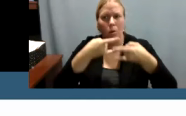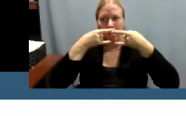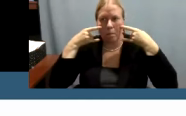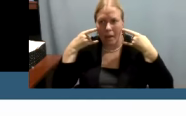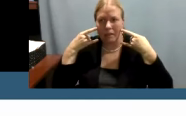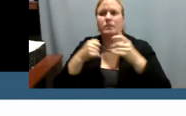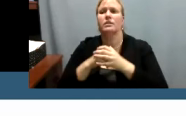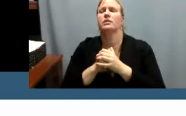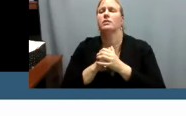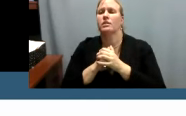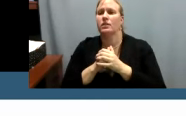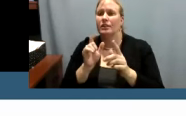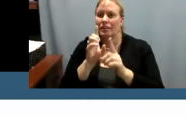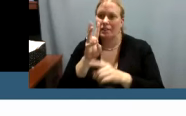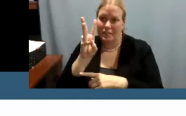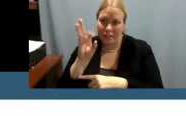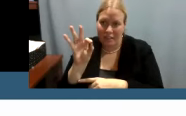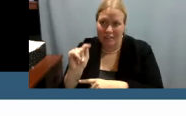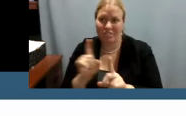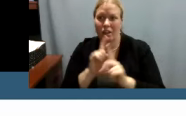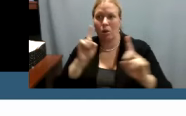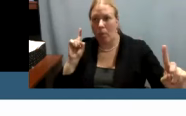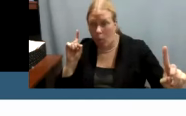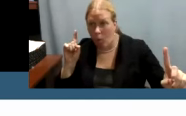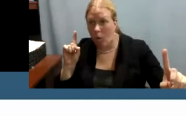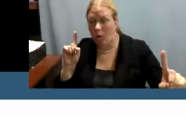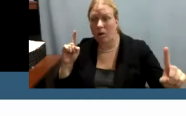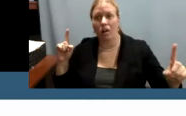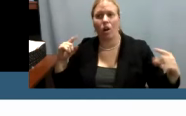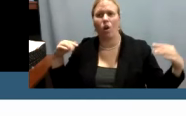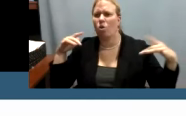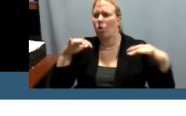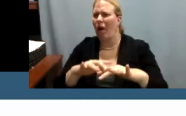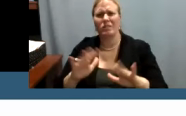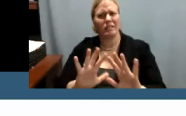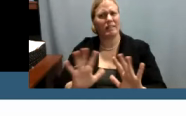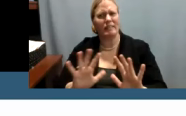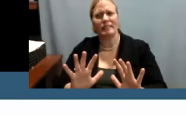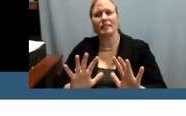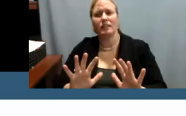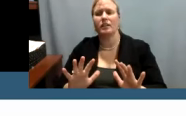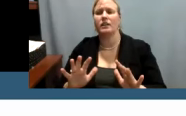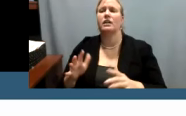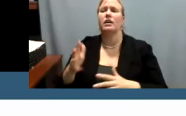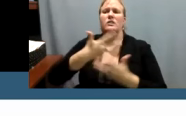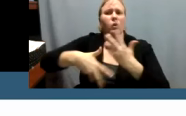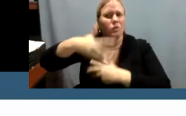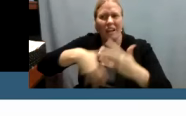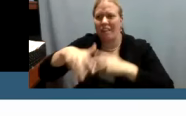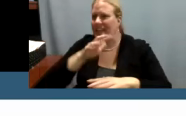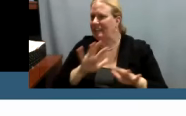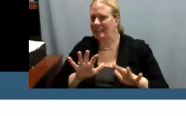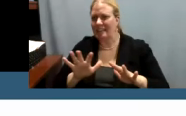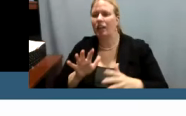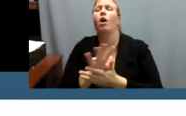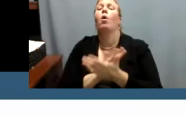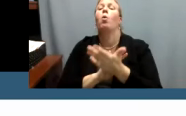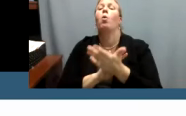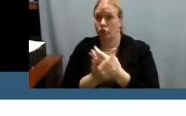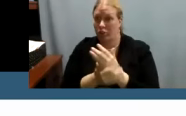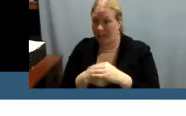um they're six feet apart from away from each other avoiding crowds and social gatherings washing your hands often and following the